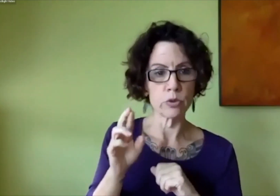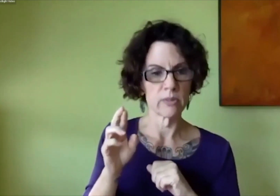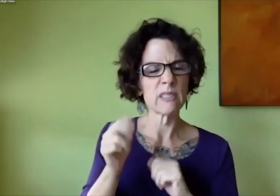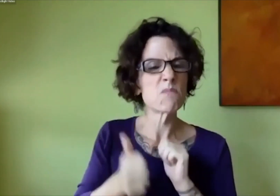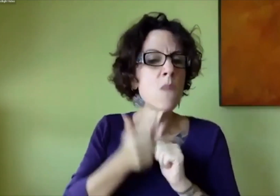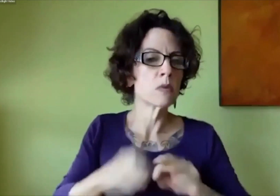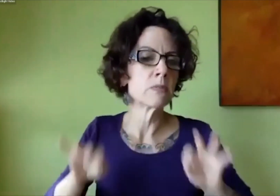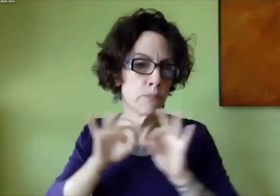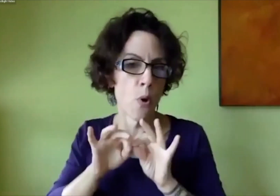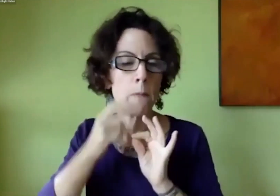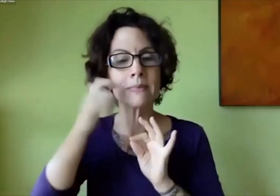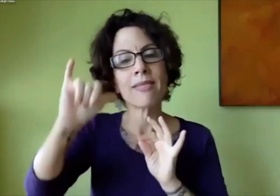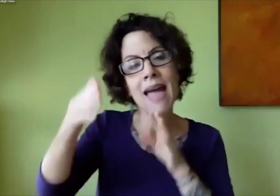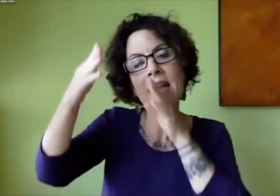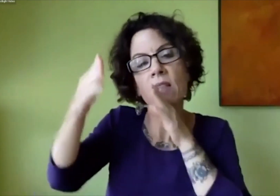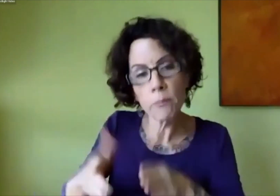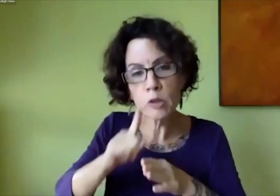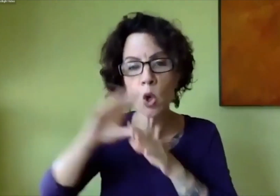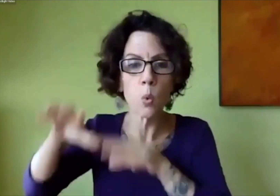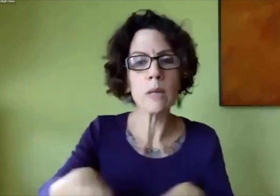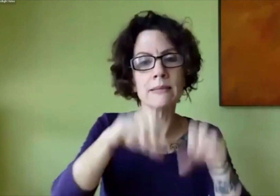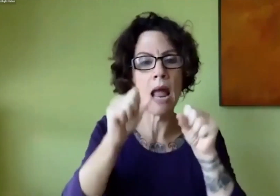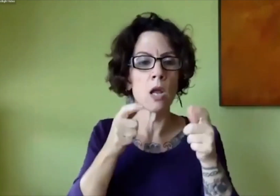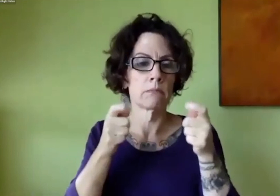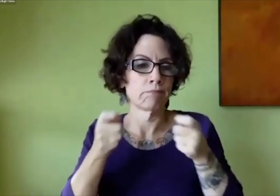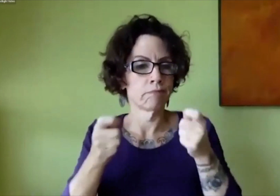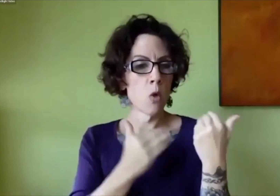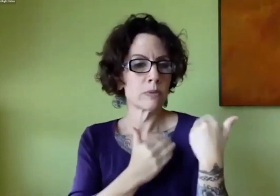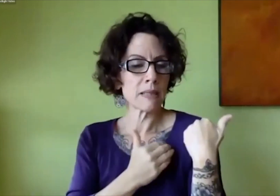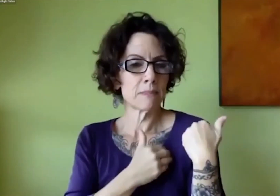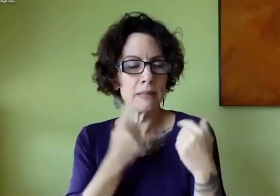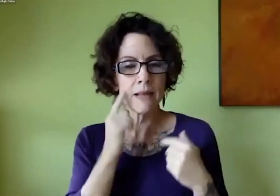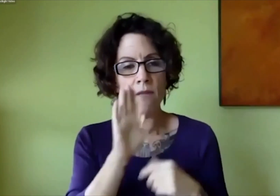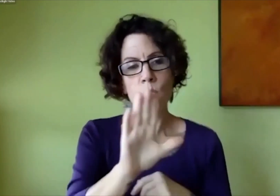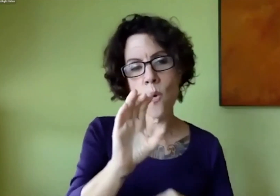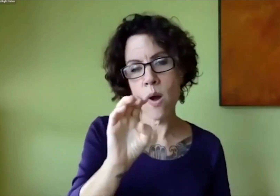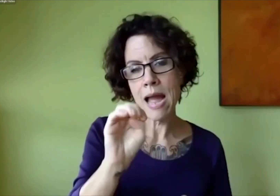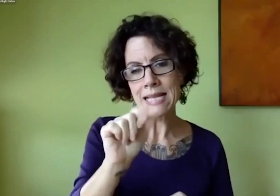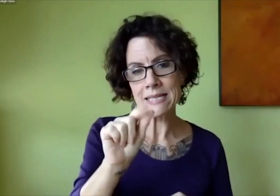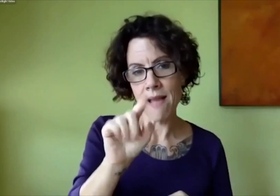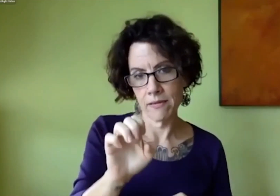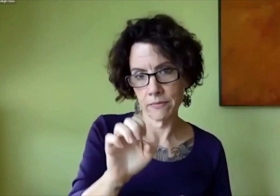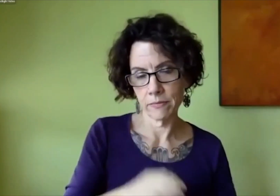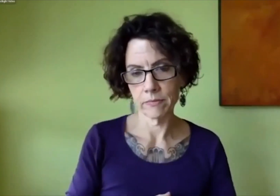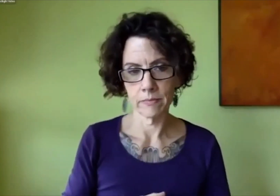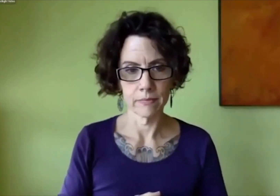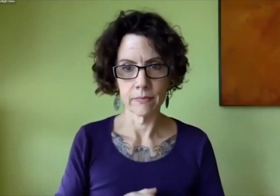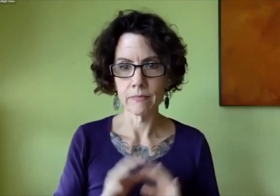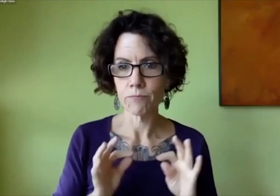executor. That's most important because that's the person who's going to take responsibility for your